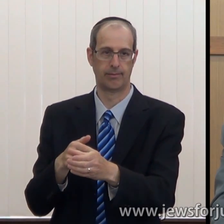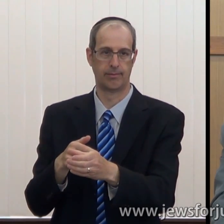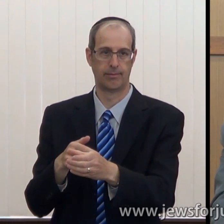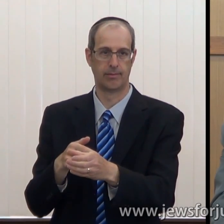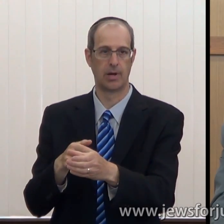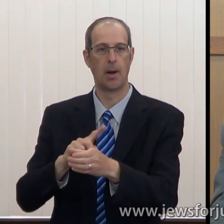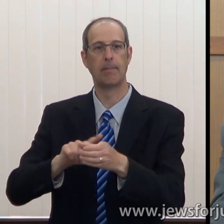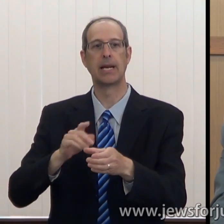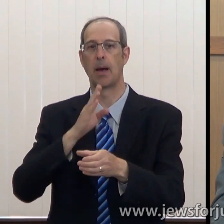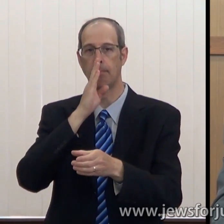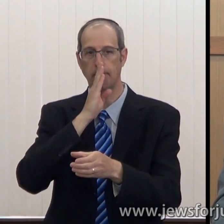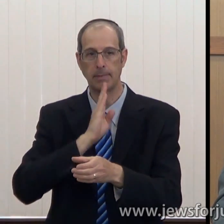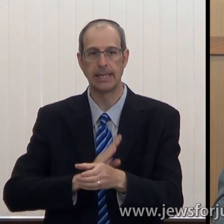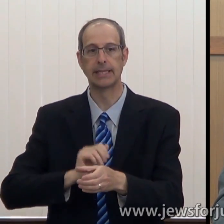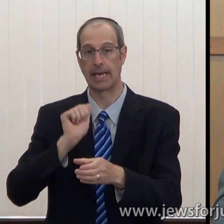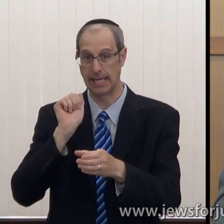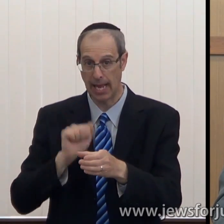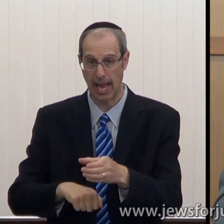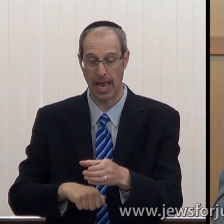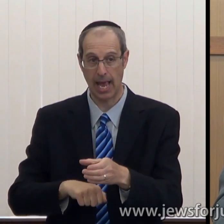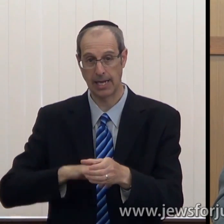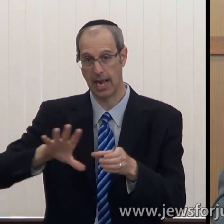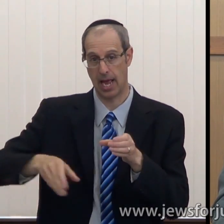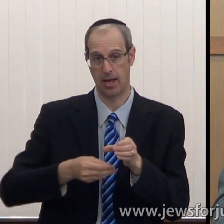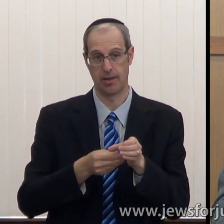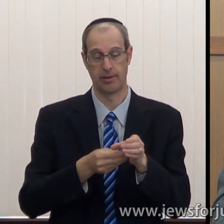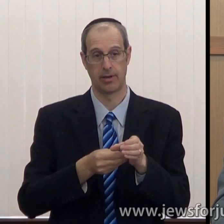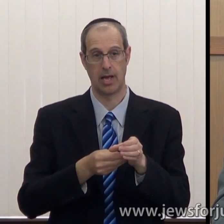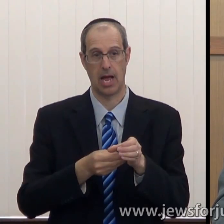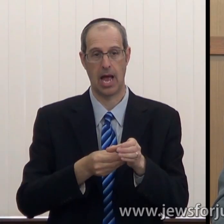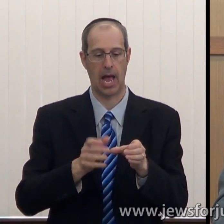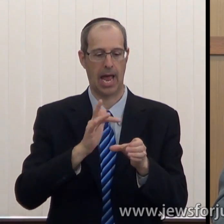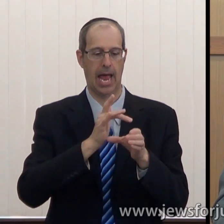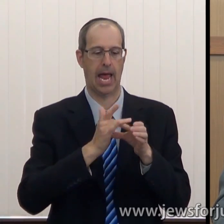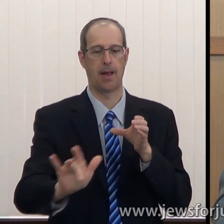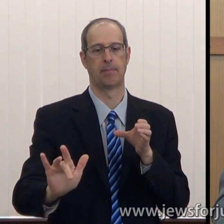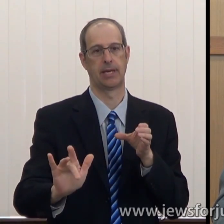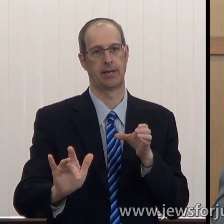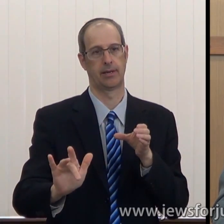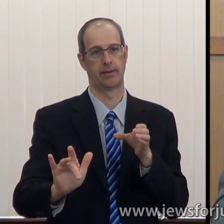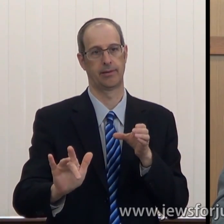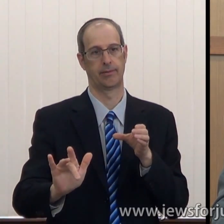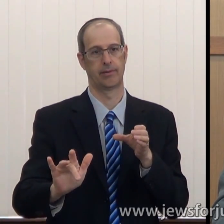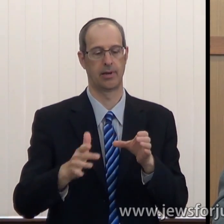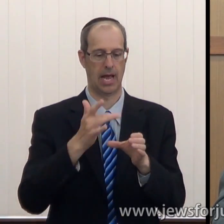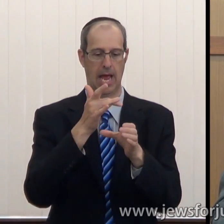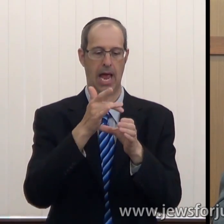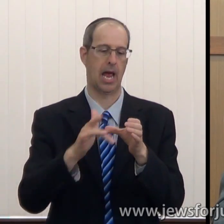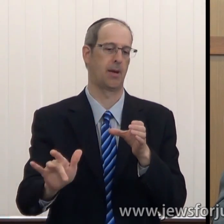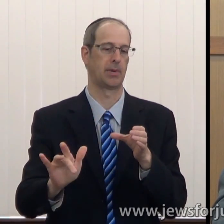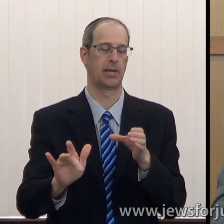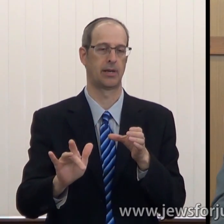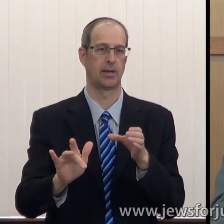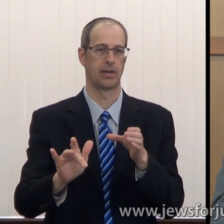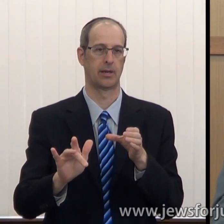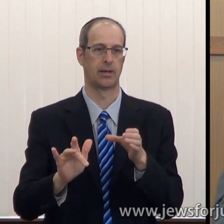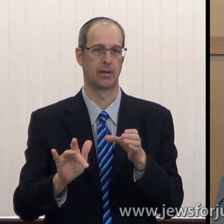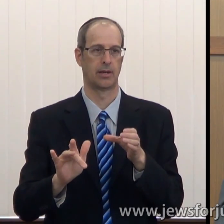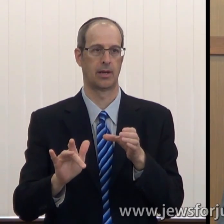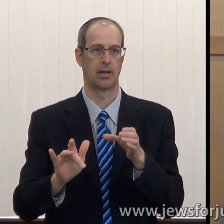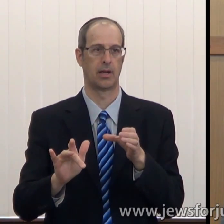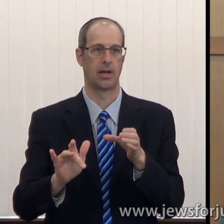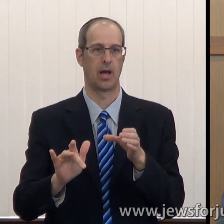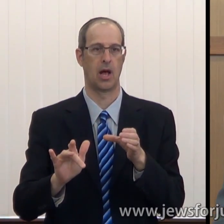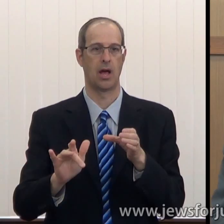peace can also be an empty vessel, an empty vessel that